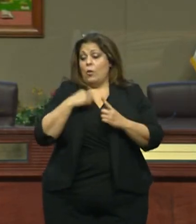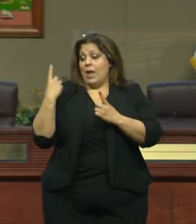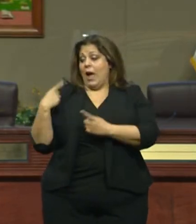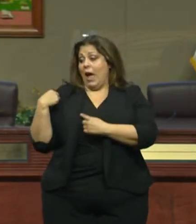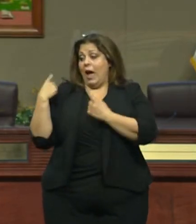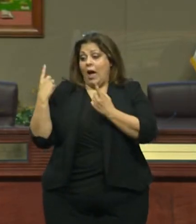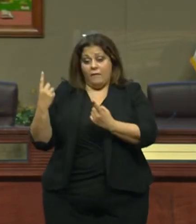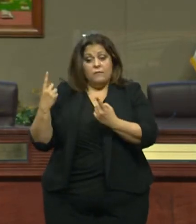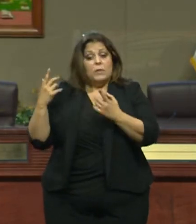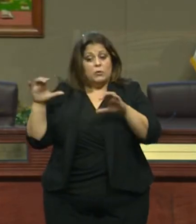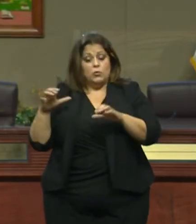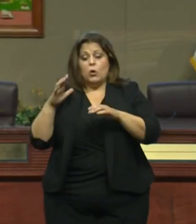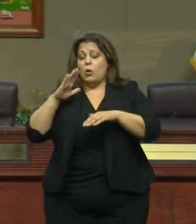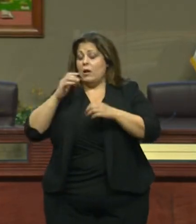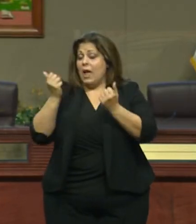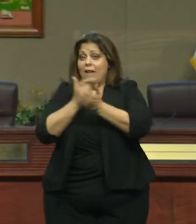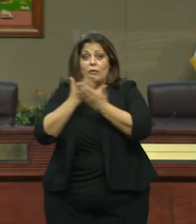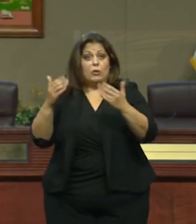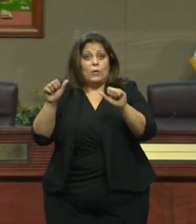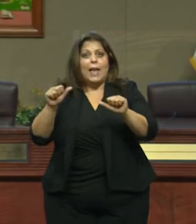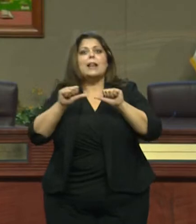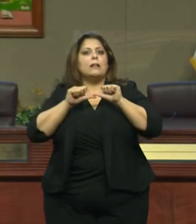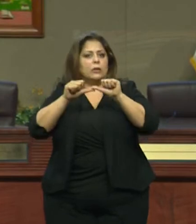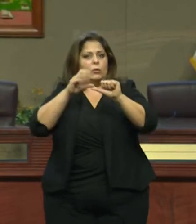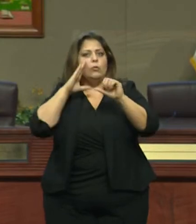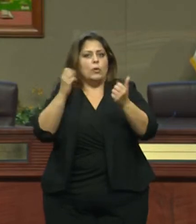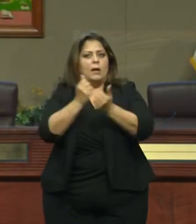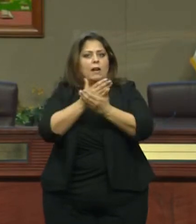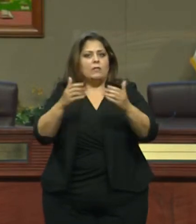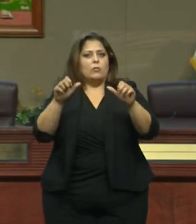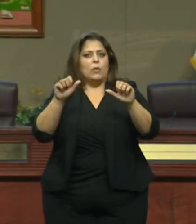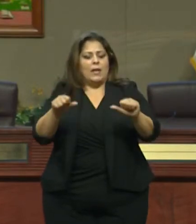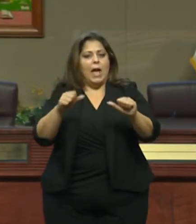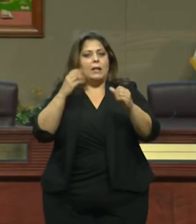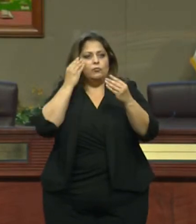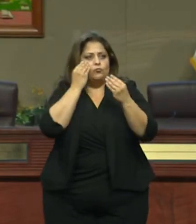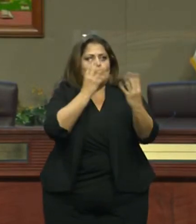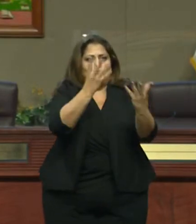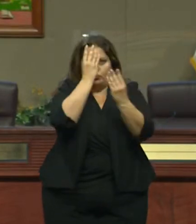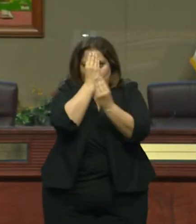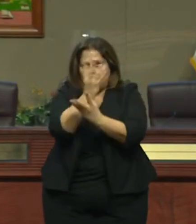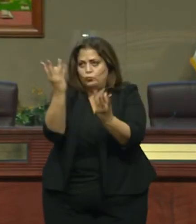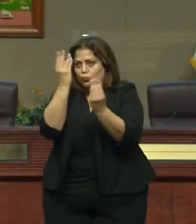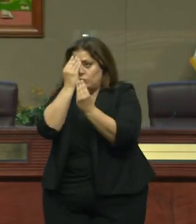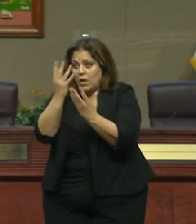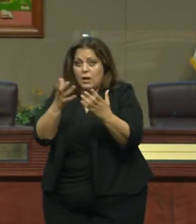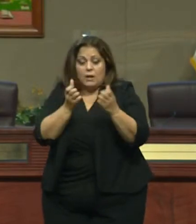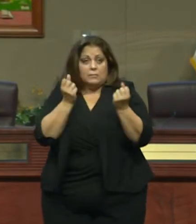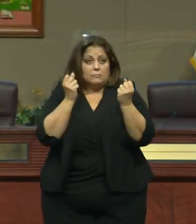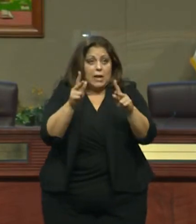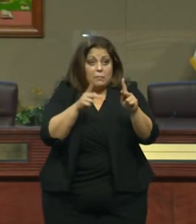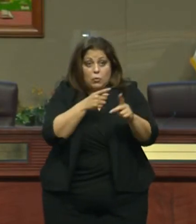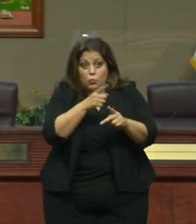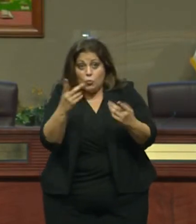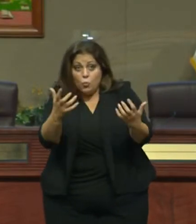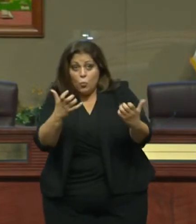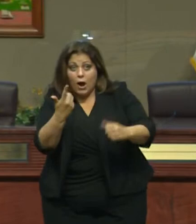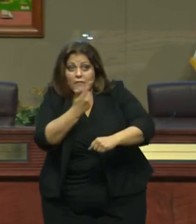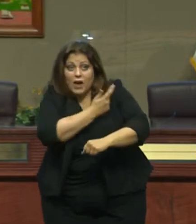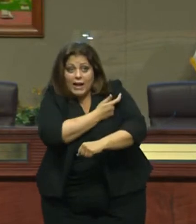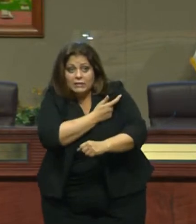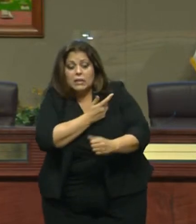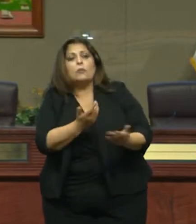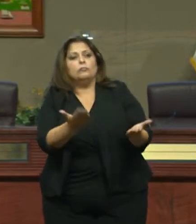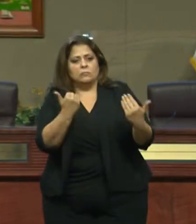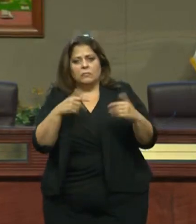do to help make sure we get the word out and get as many individuals vaccinated that want to be vaccinated in our